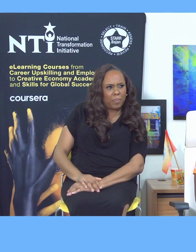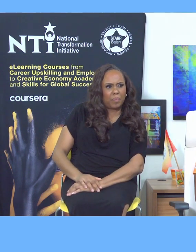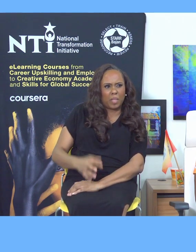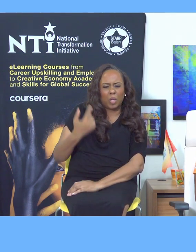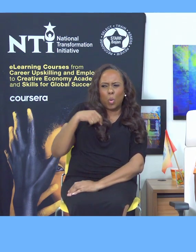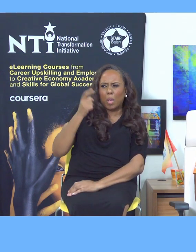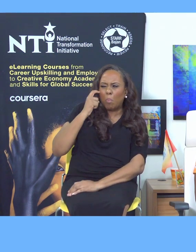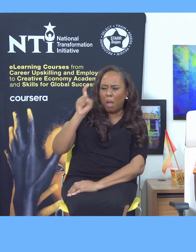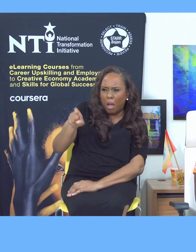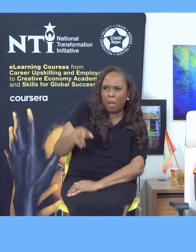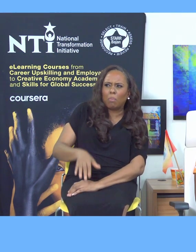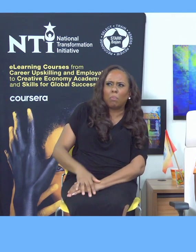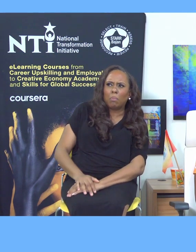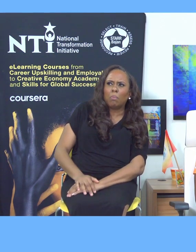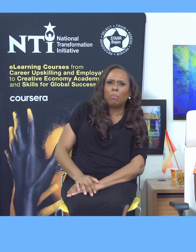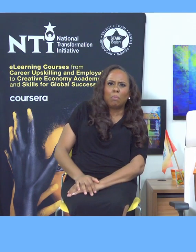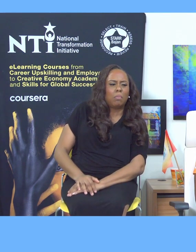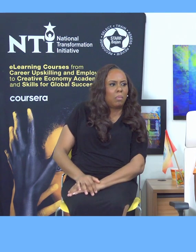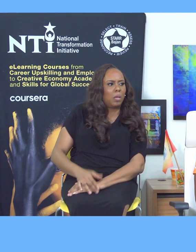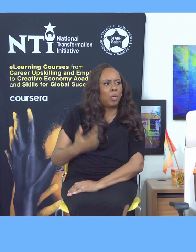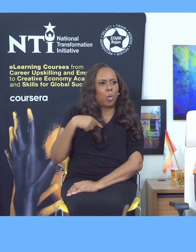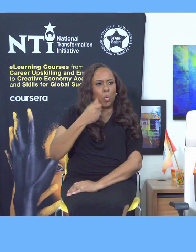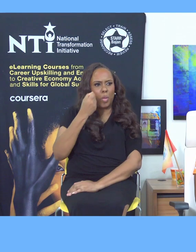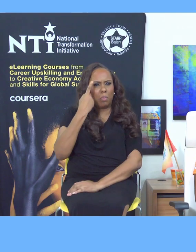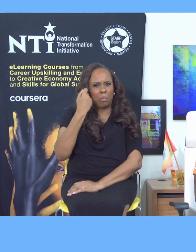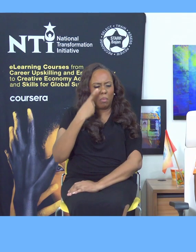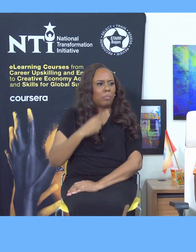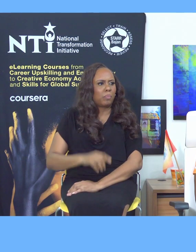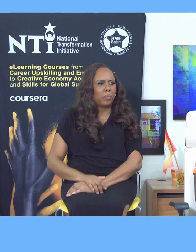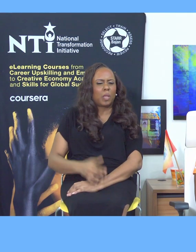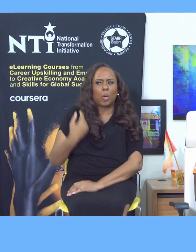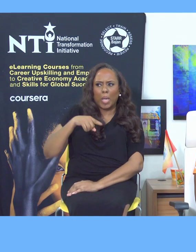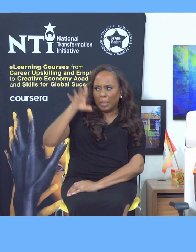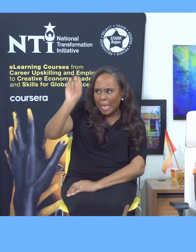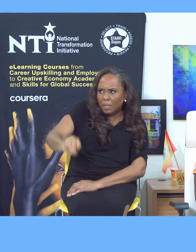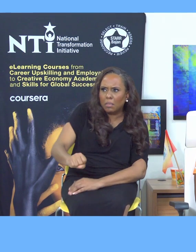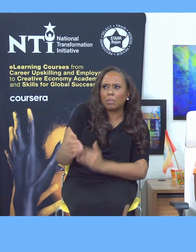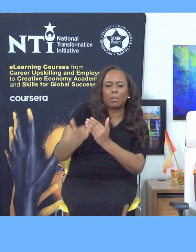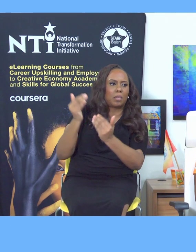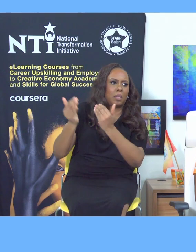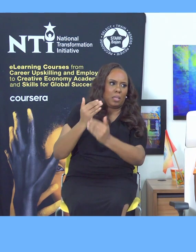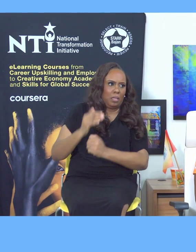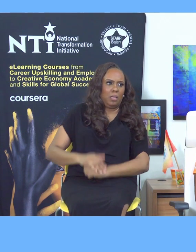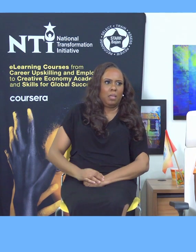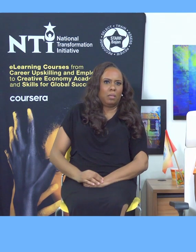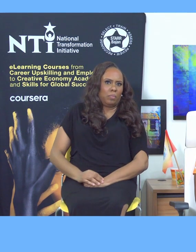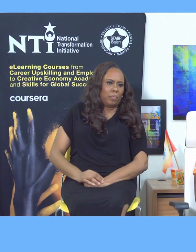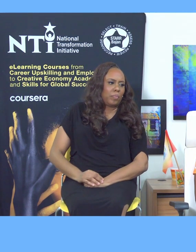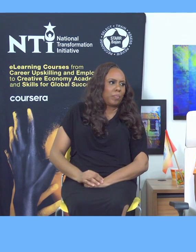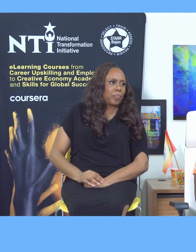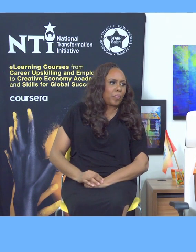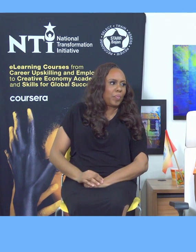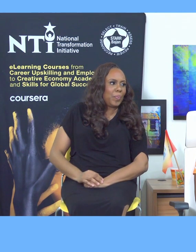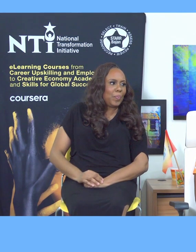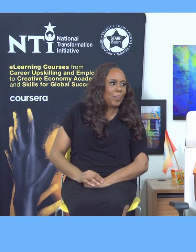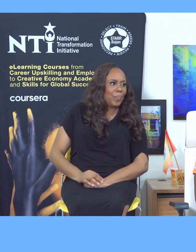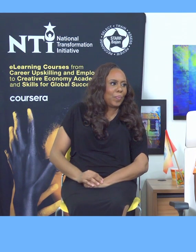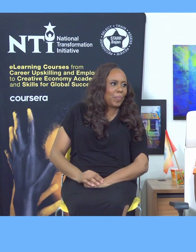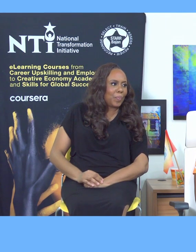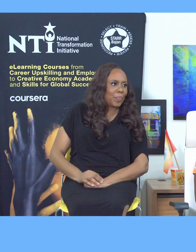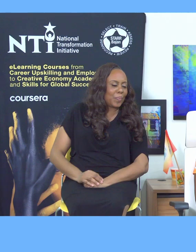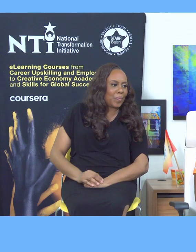particular distance, so that's one interesting. We read body language very well, very